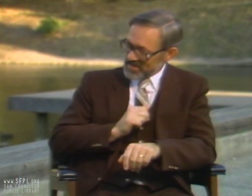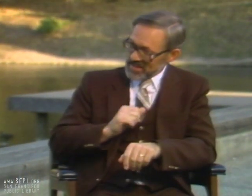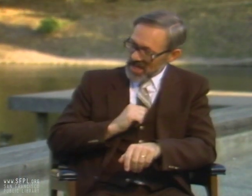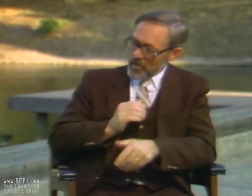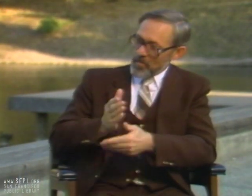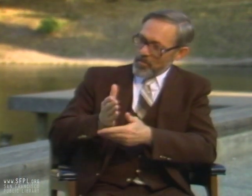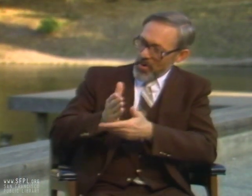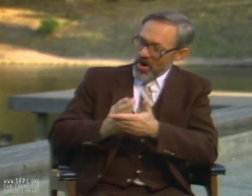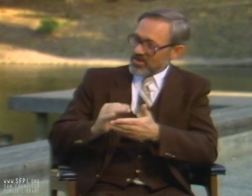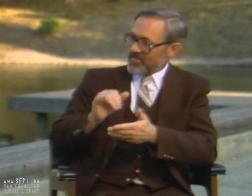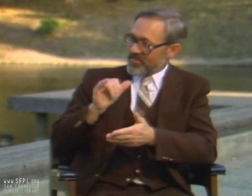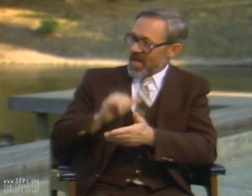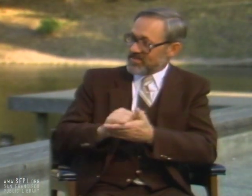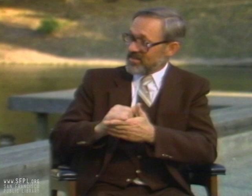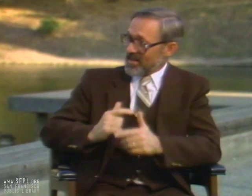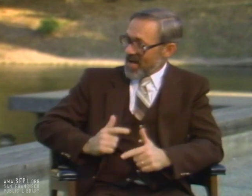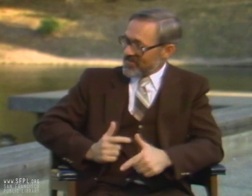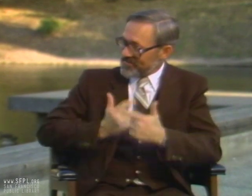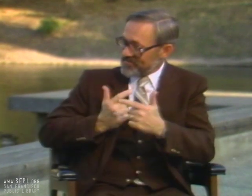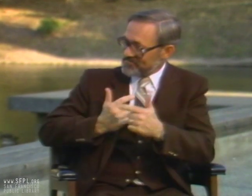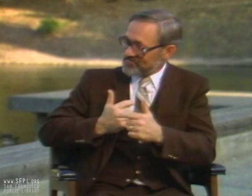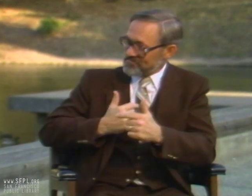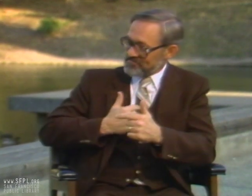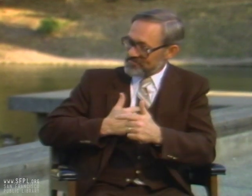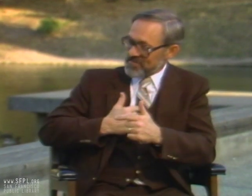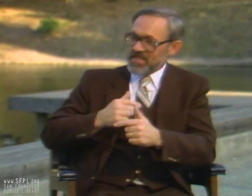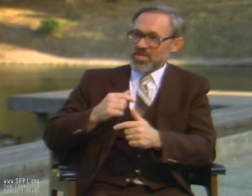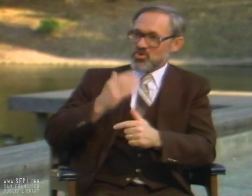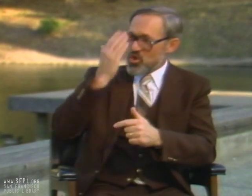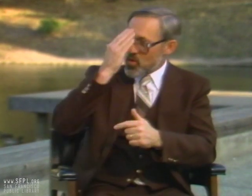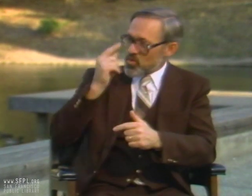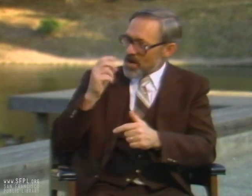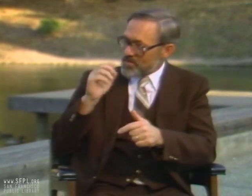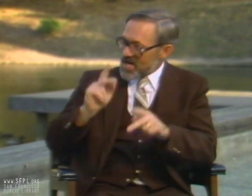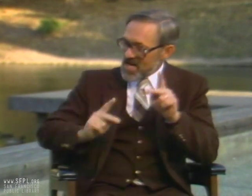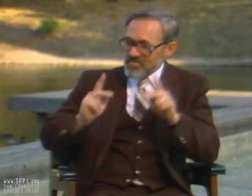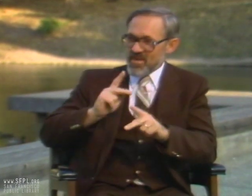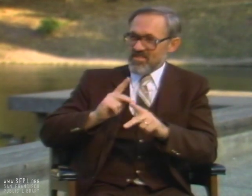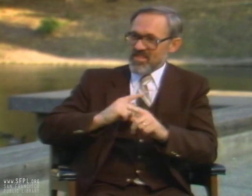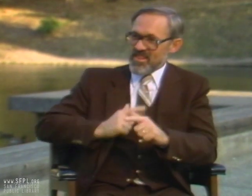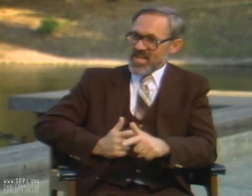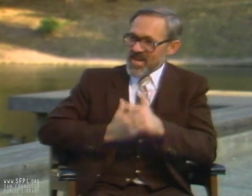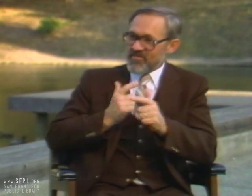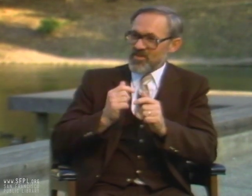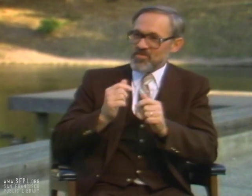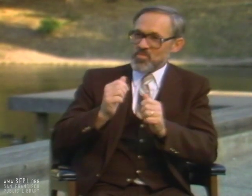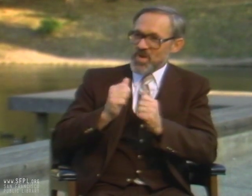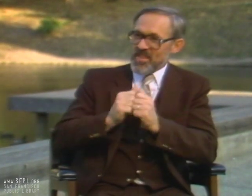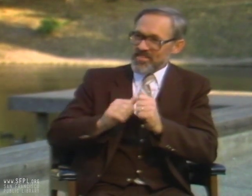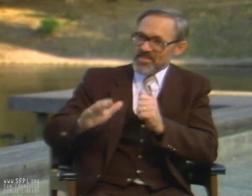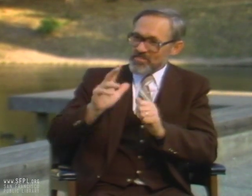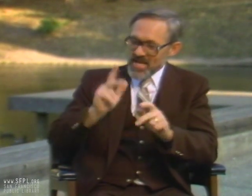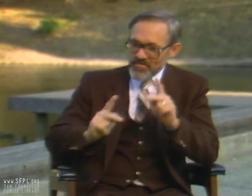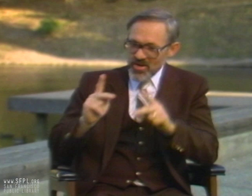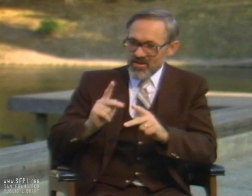I am deaf myself. I'm part of that life. I know the people. I've lived with the